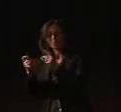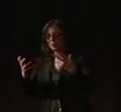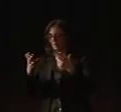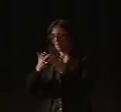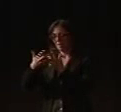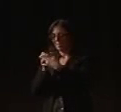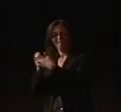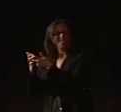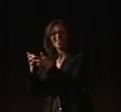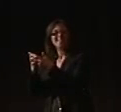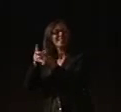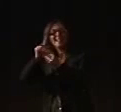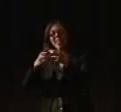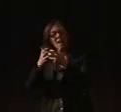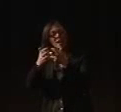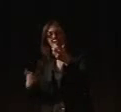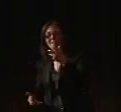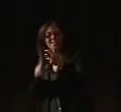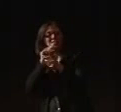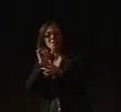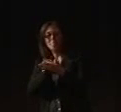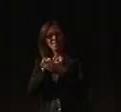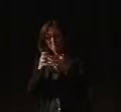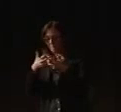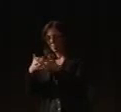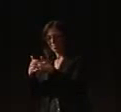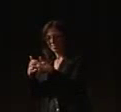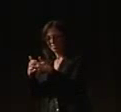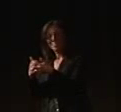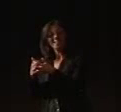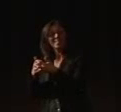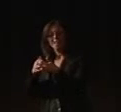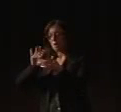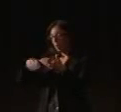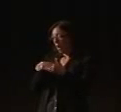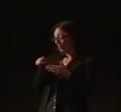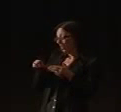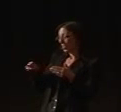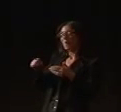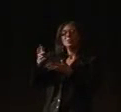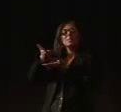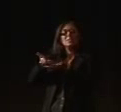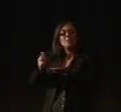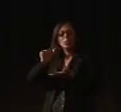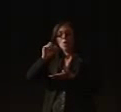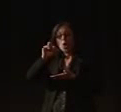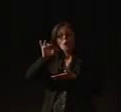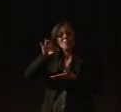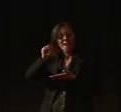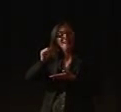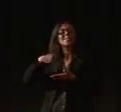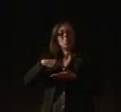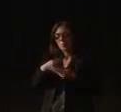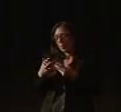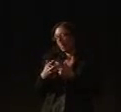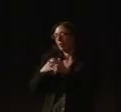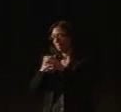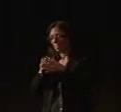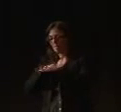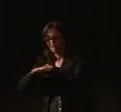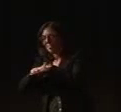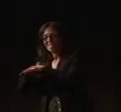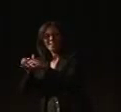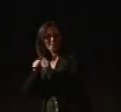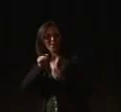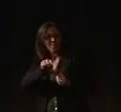the organization and the artifacts and the technology that we have created. So at this point, you may ask,